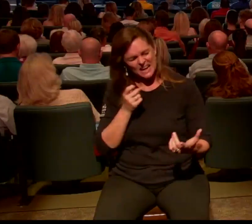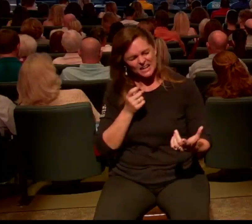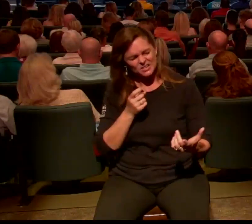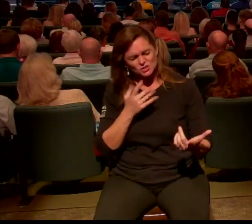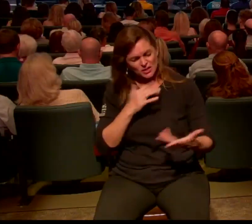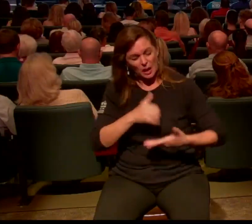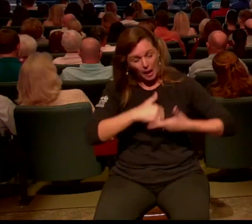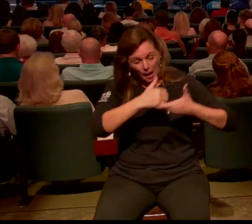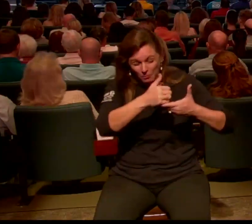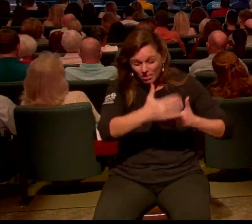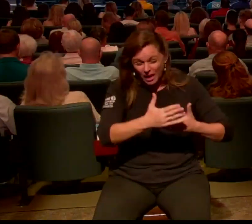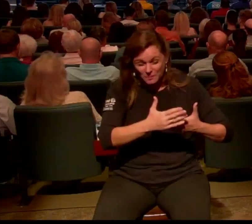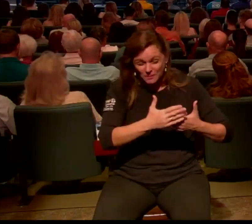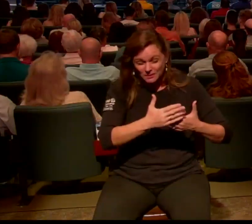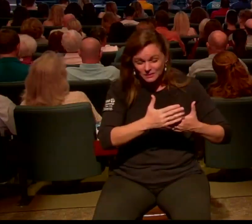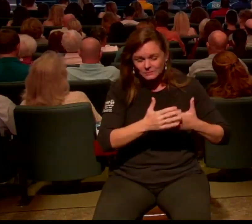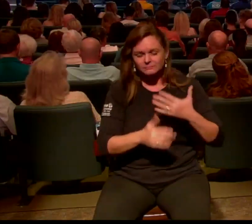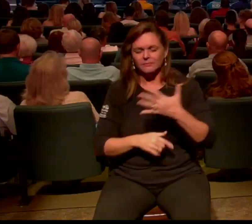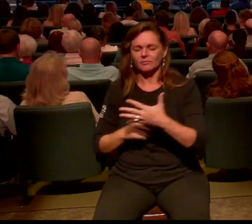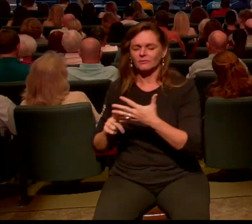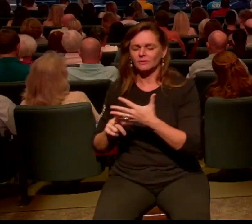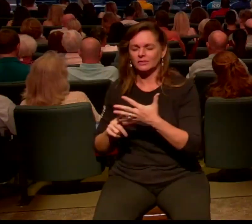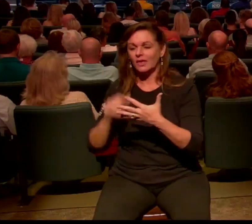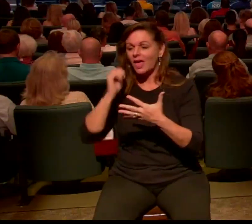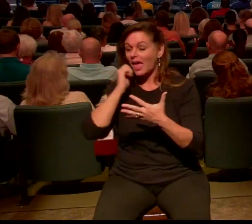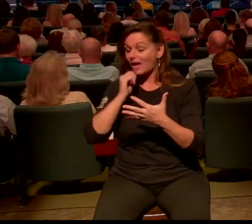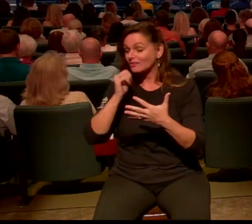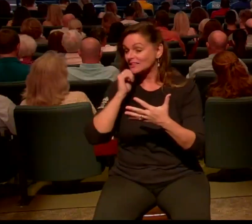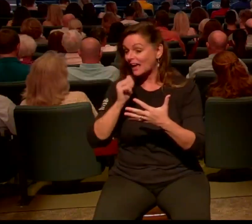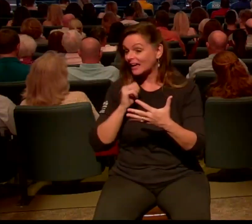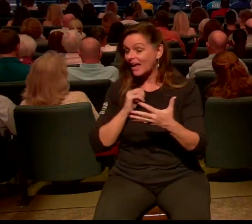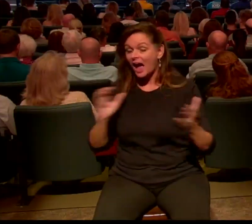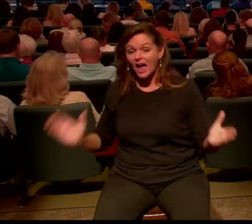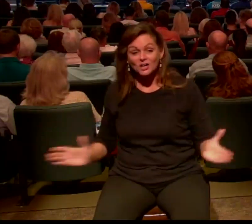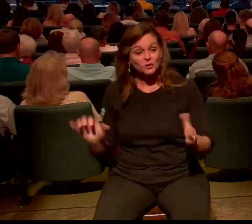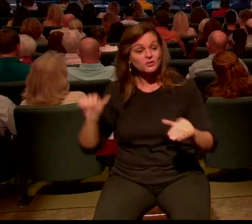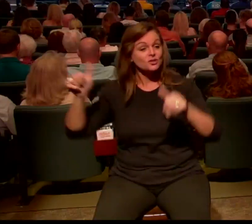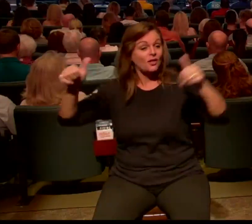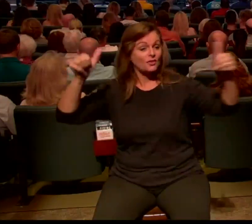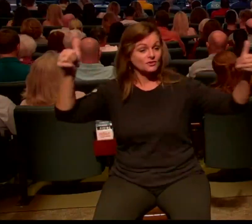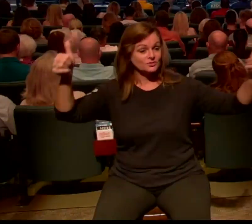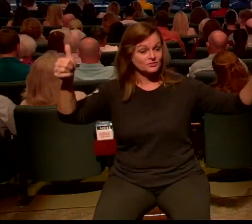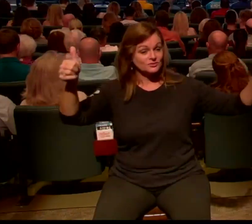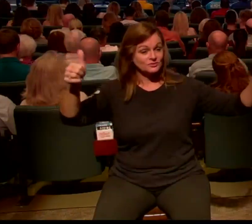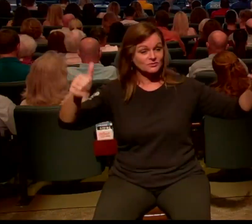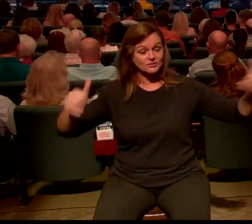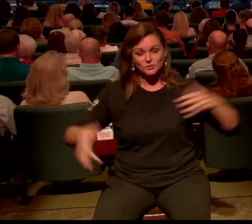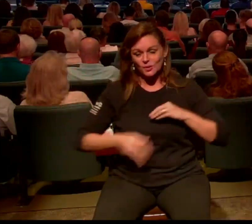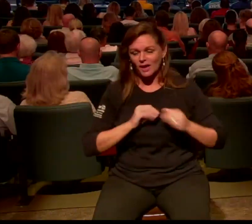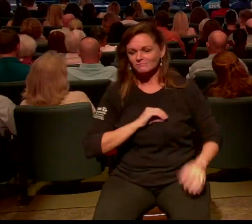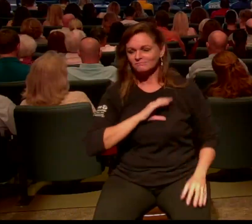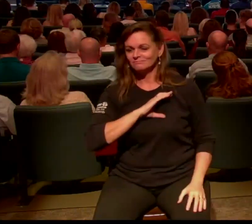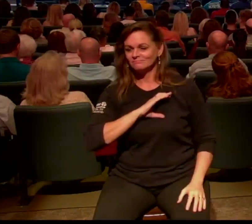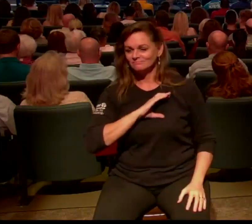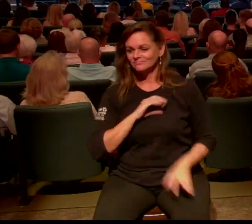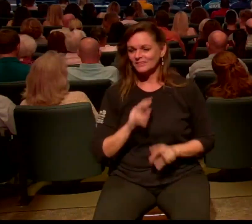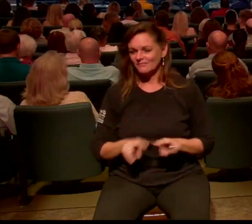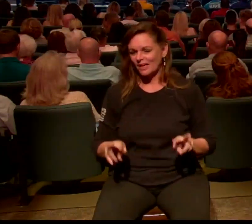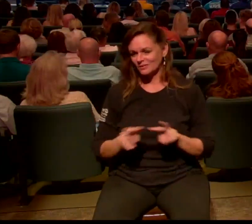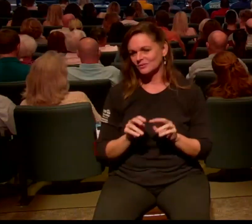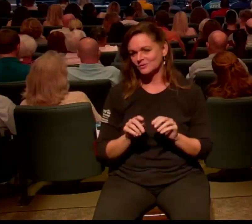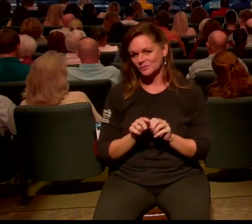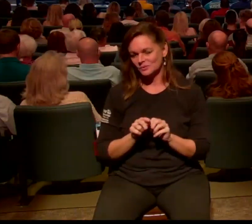a difference? And number 5, every day I encourage others to add value to